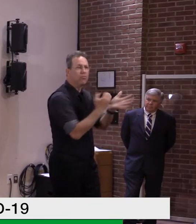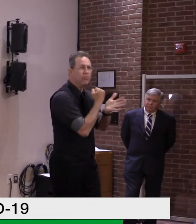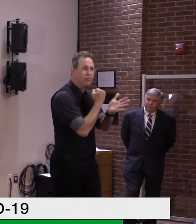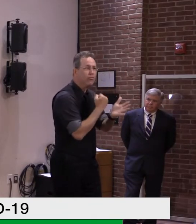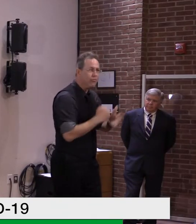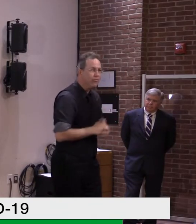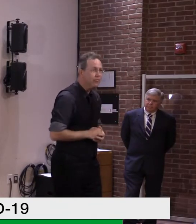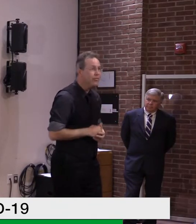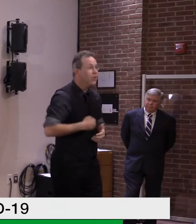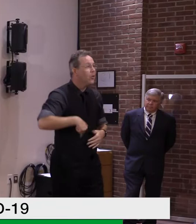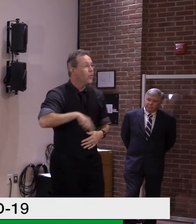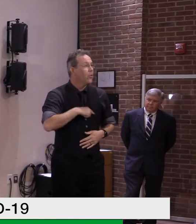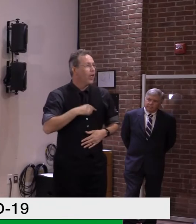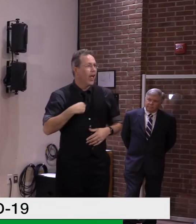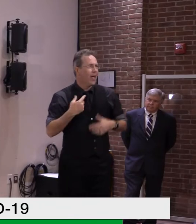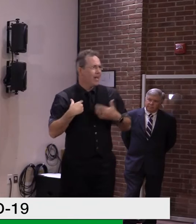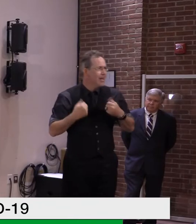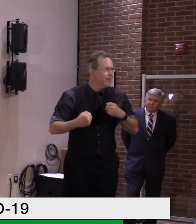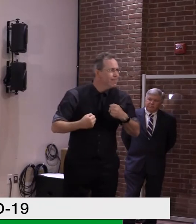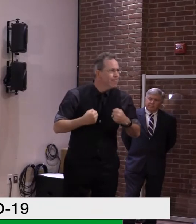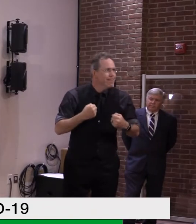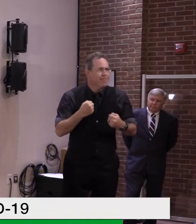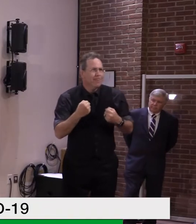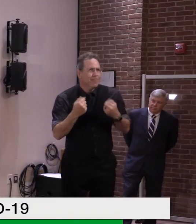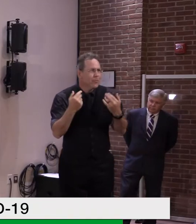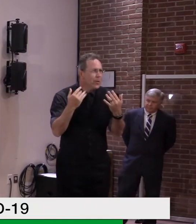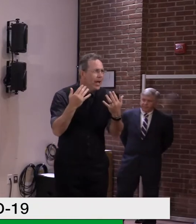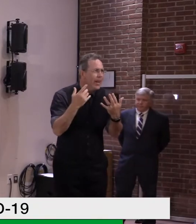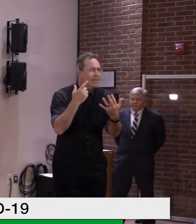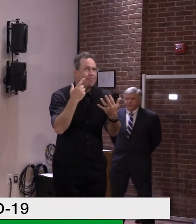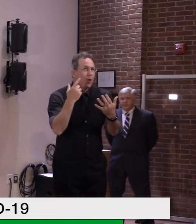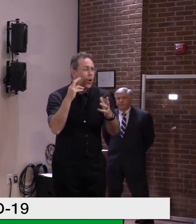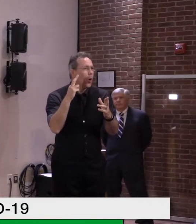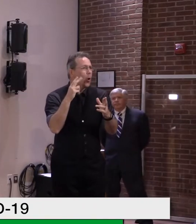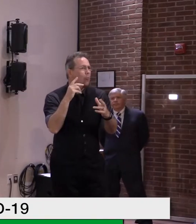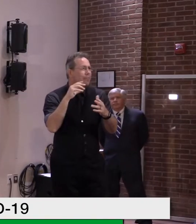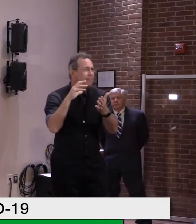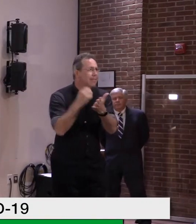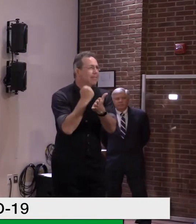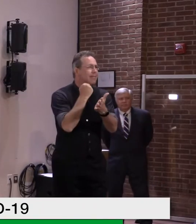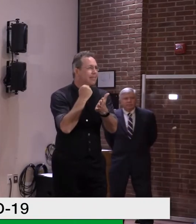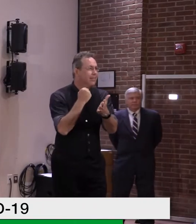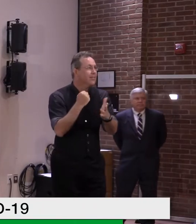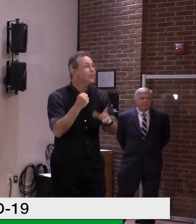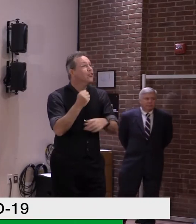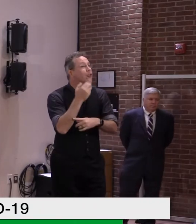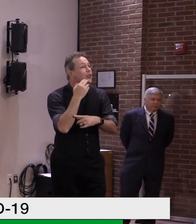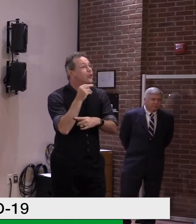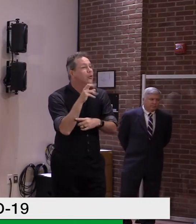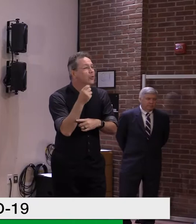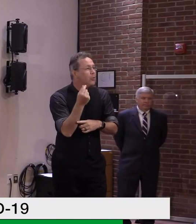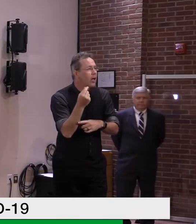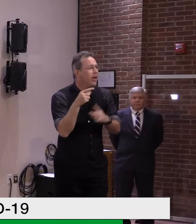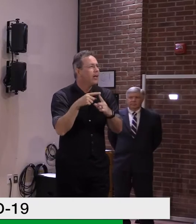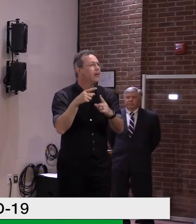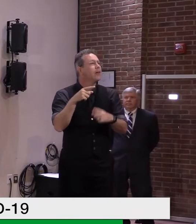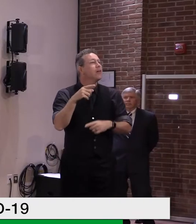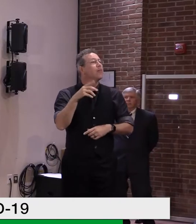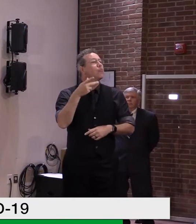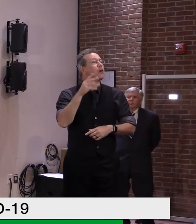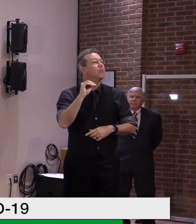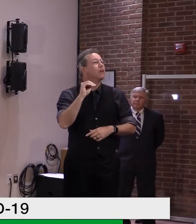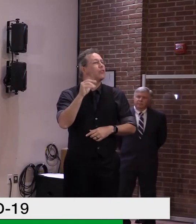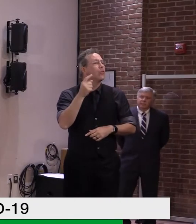the Prime Minister Trudeau has talked about getting to a certain point. It's either